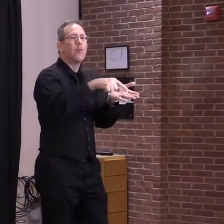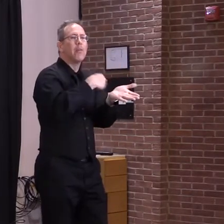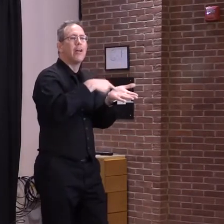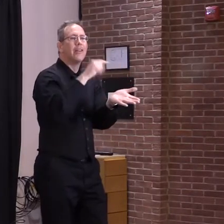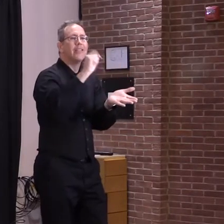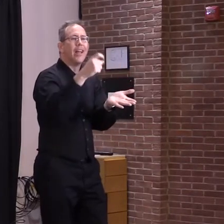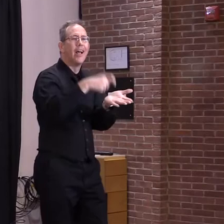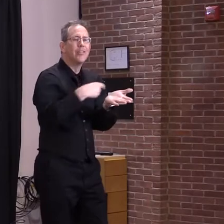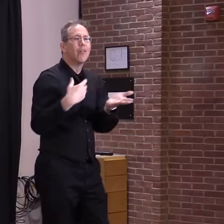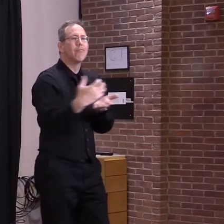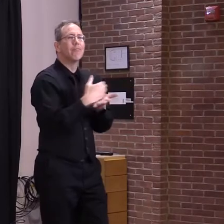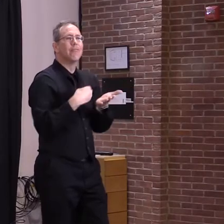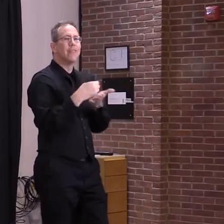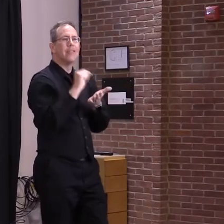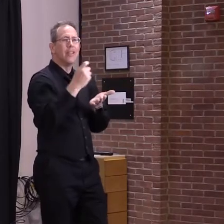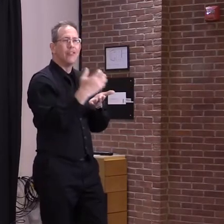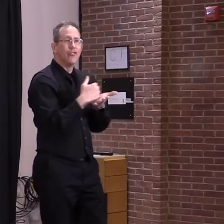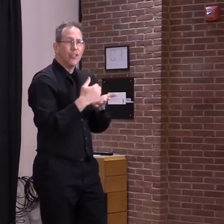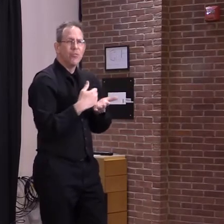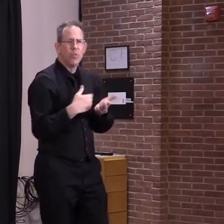forth, which we desperately need.